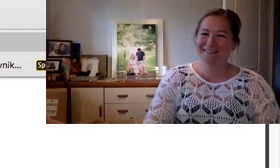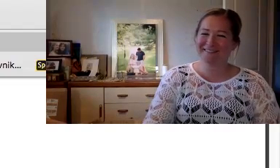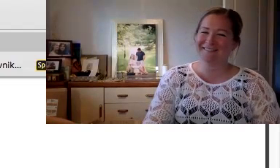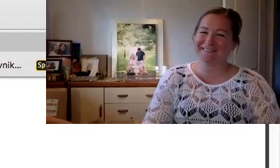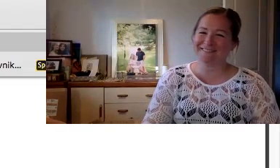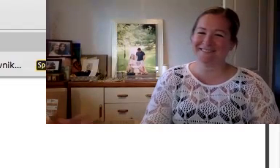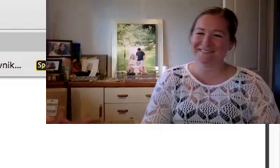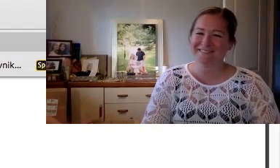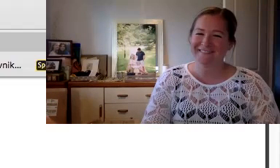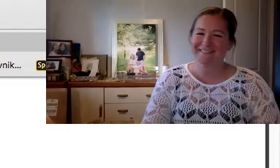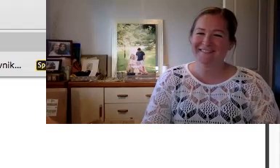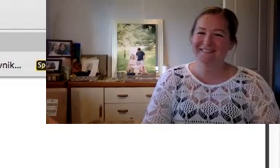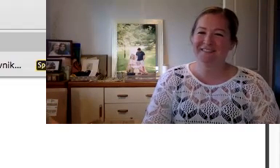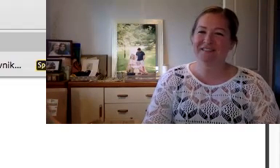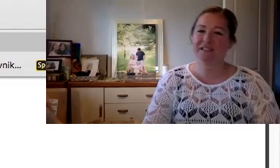welcome.